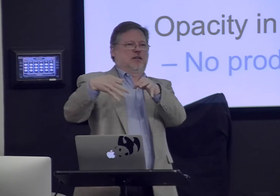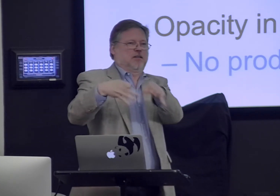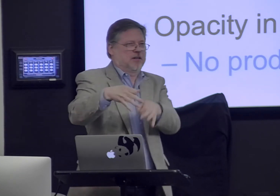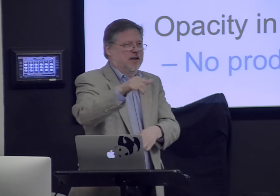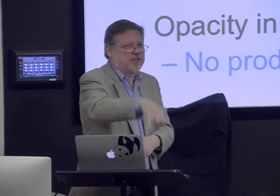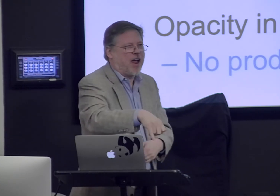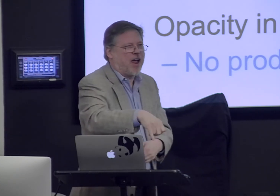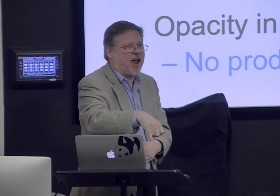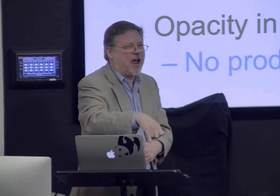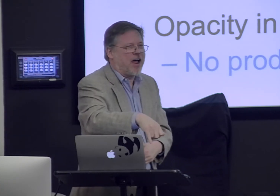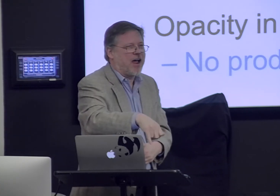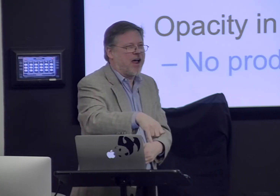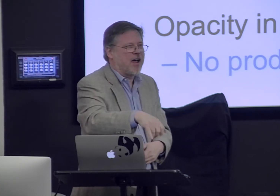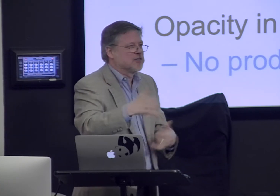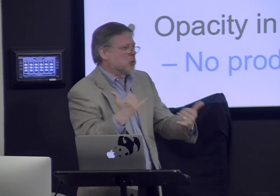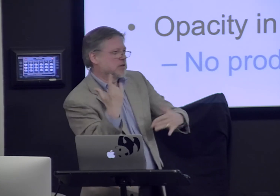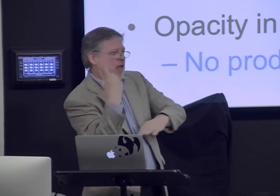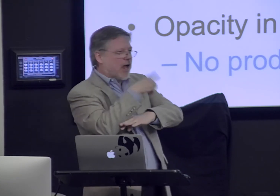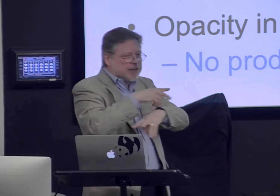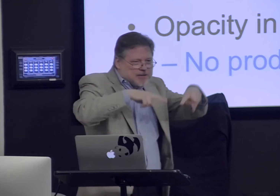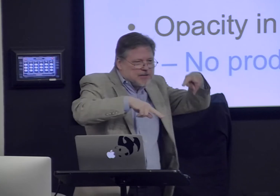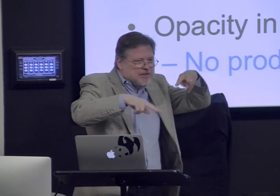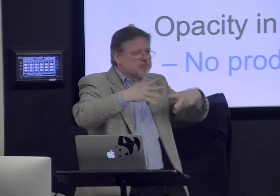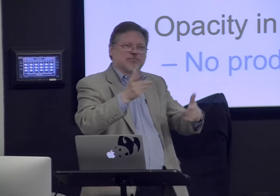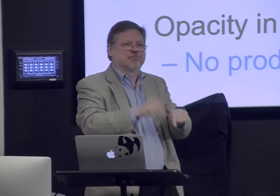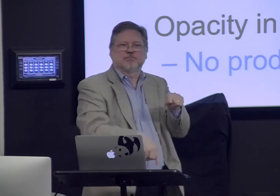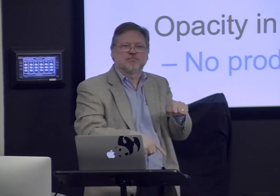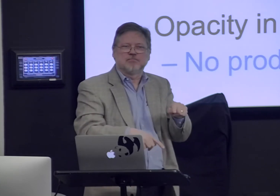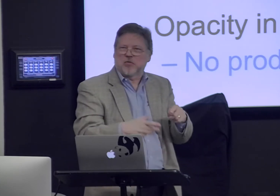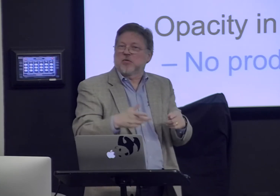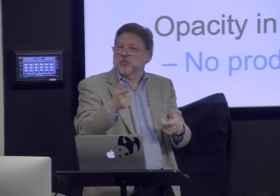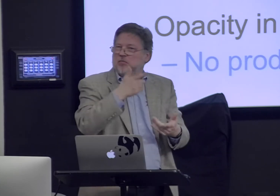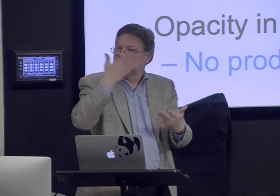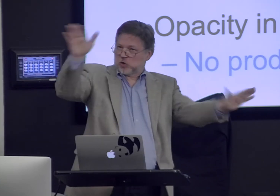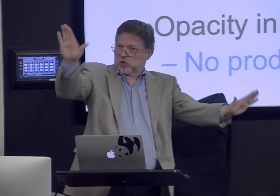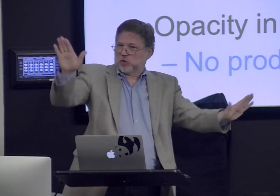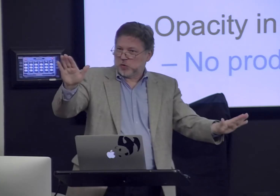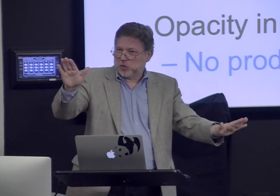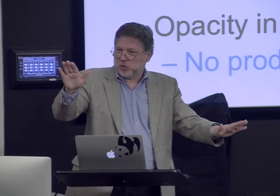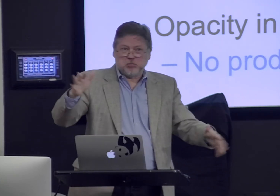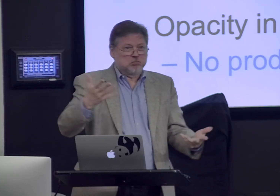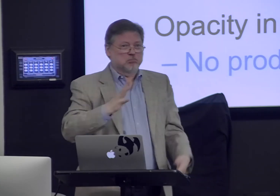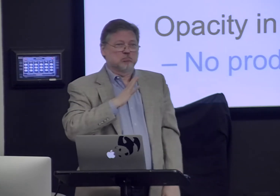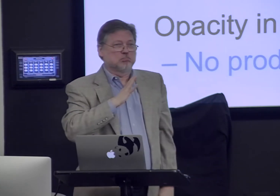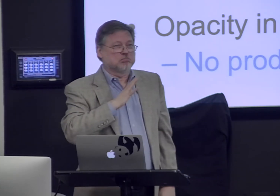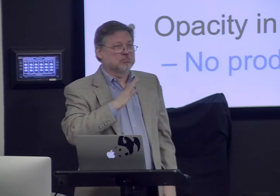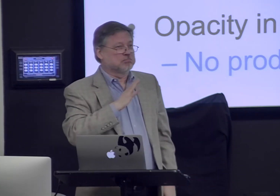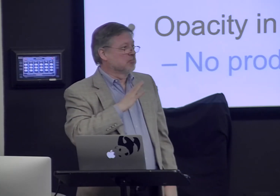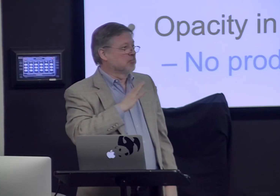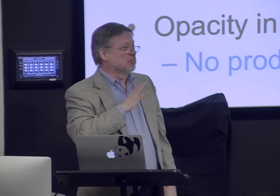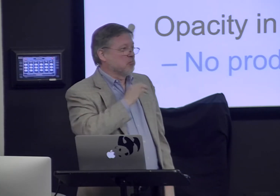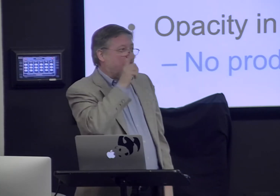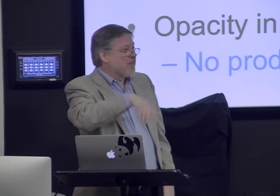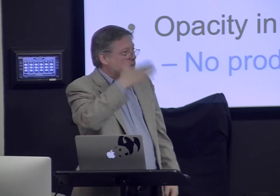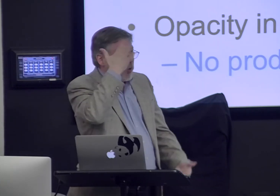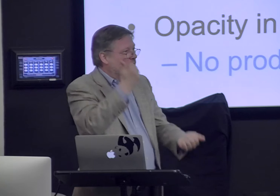was a sequential two-part sign 100 years ago, and it's no longer